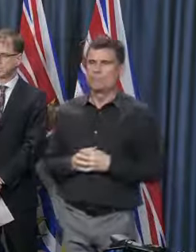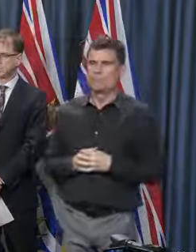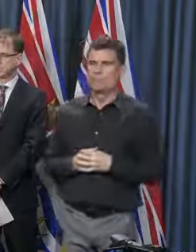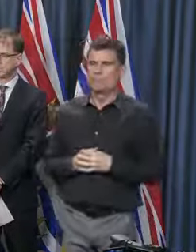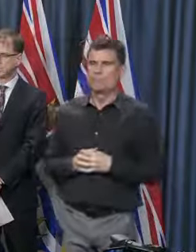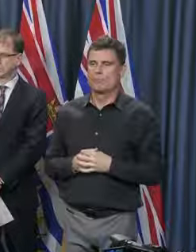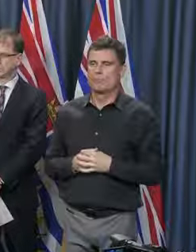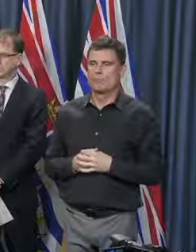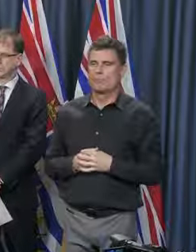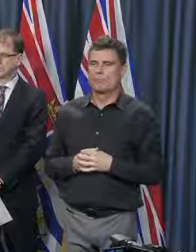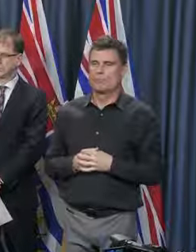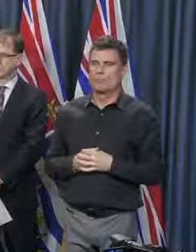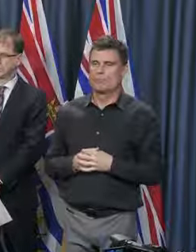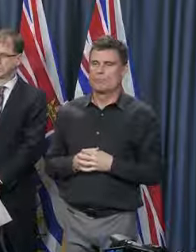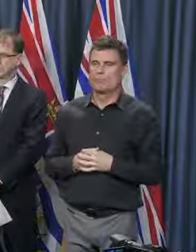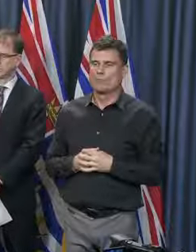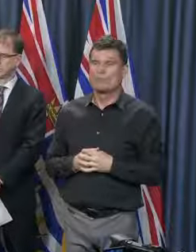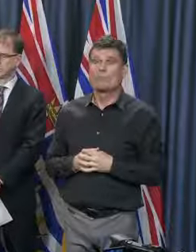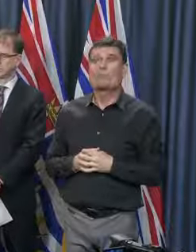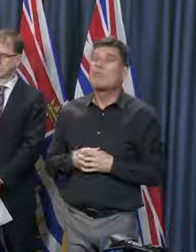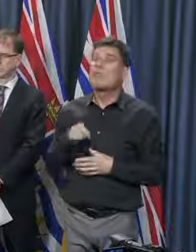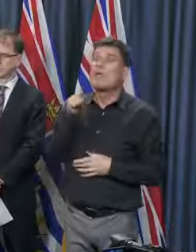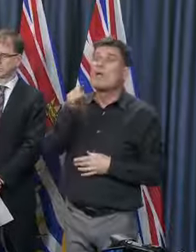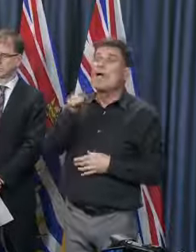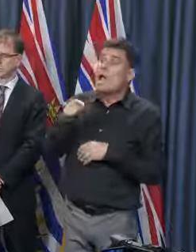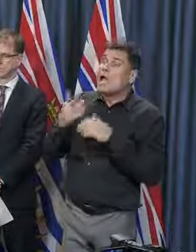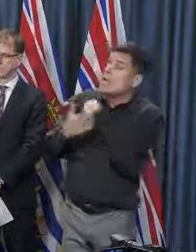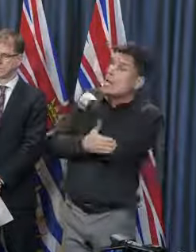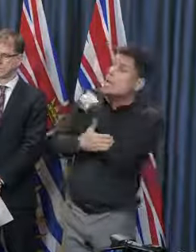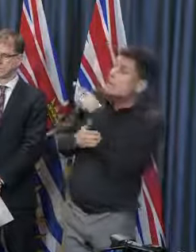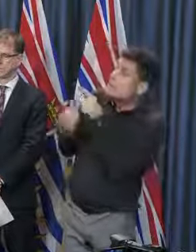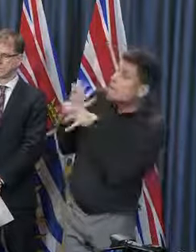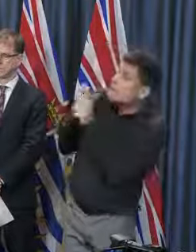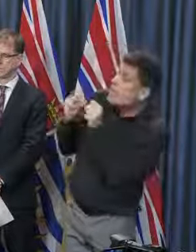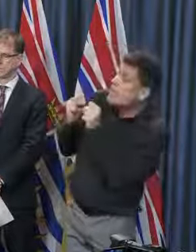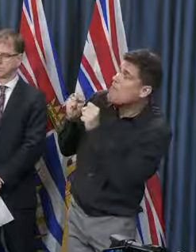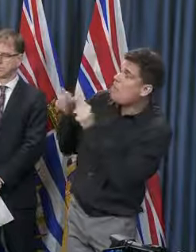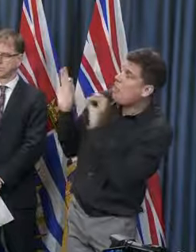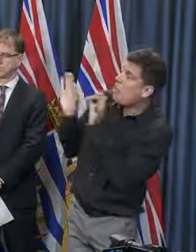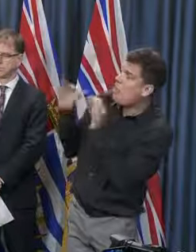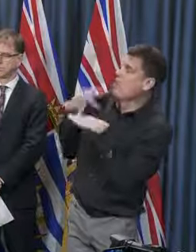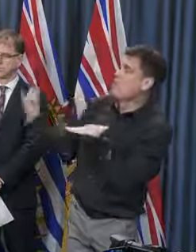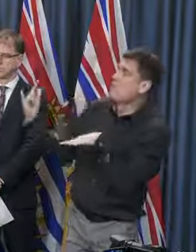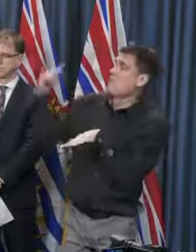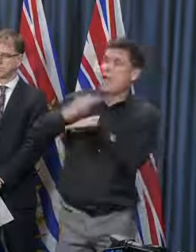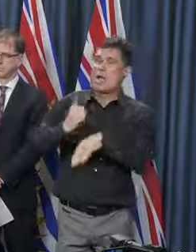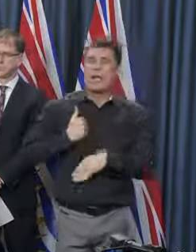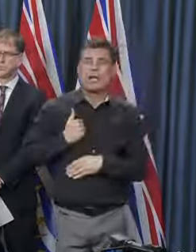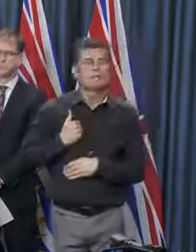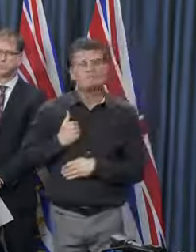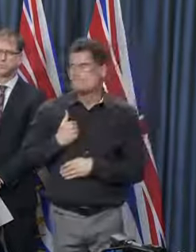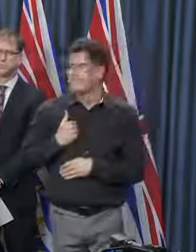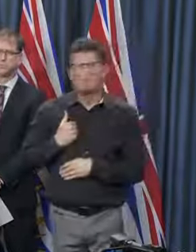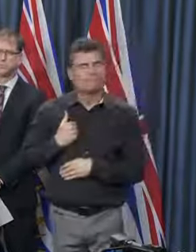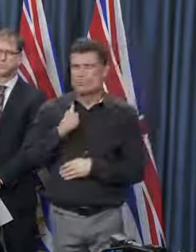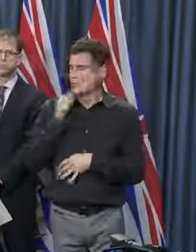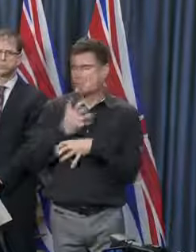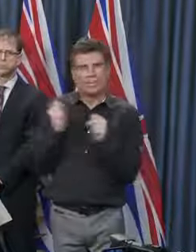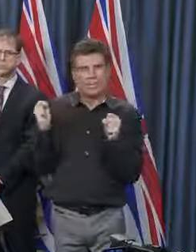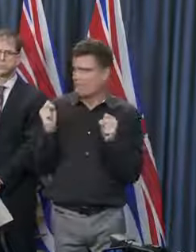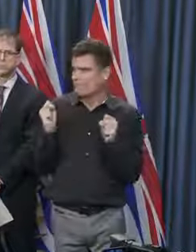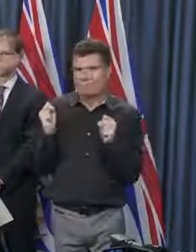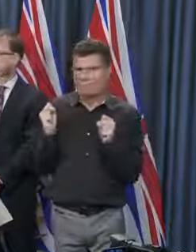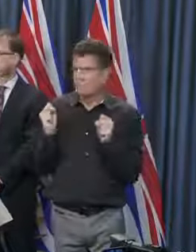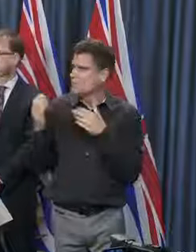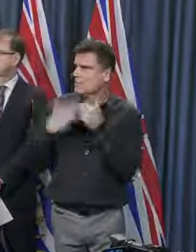disease. And additionally, we have people who have been identified with COVID-19 from multiple cruises in many parts of the